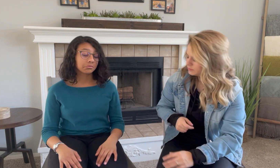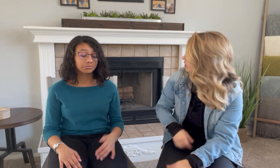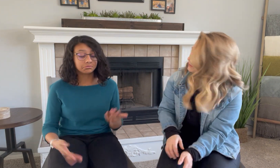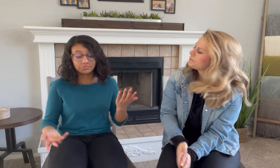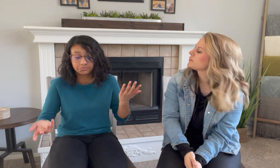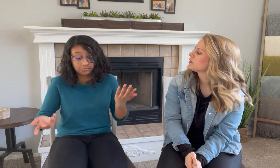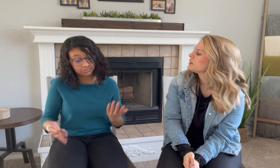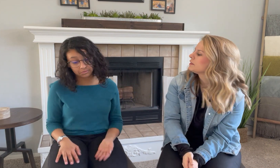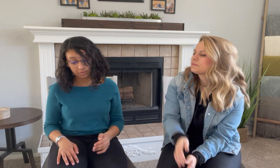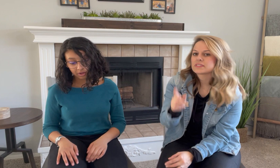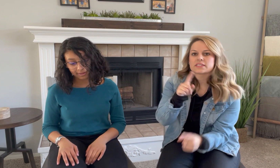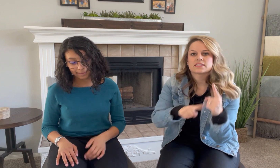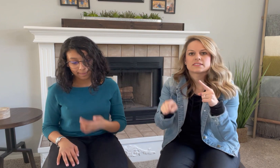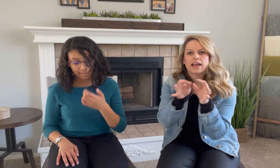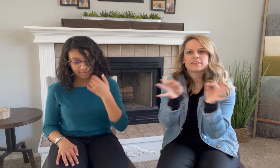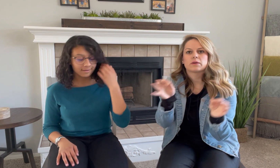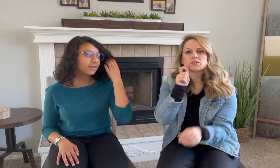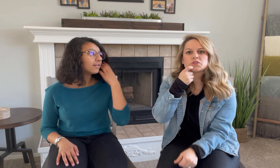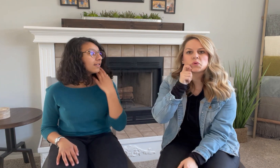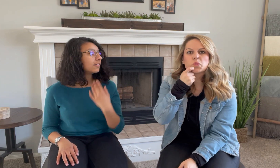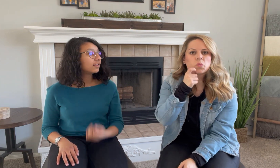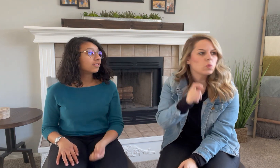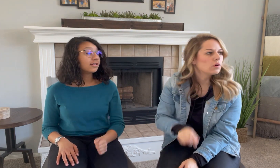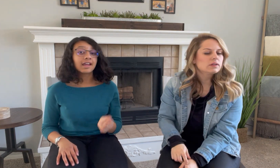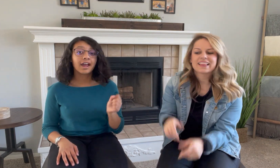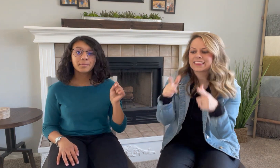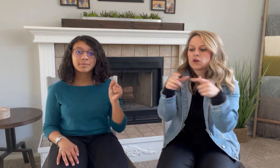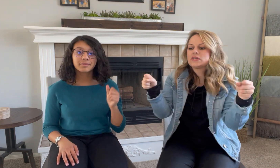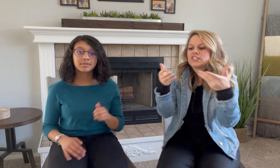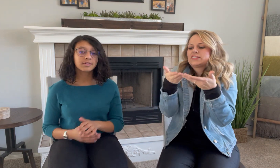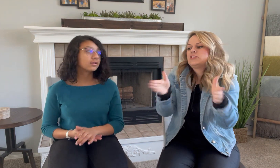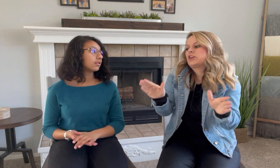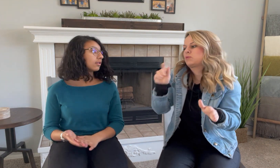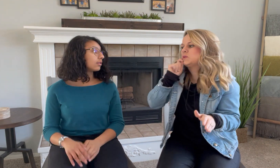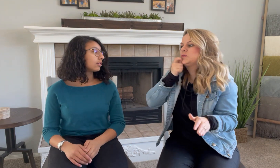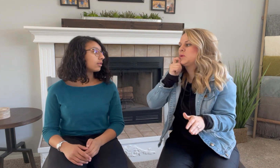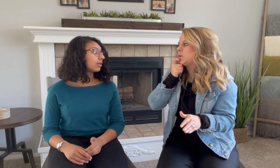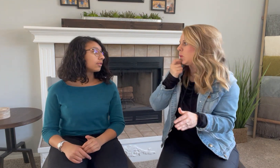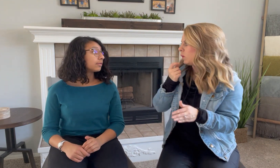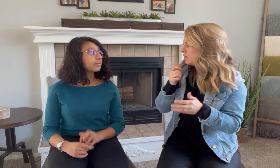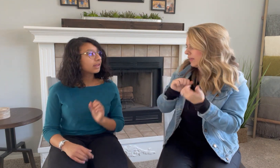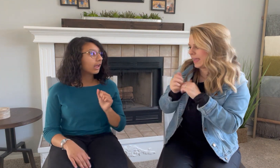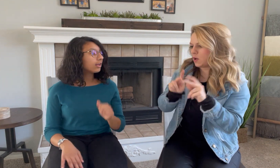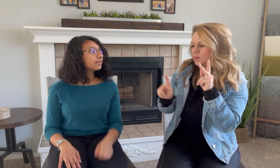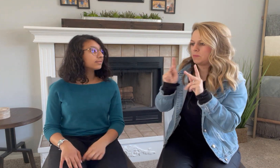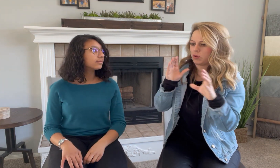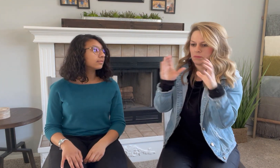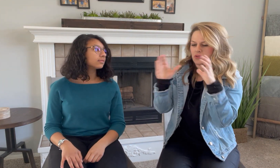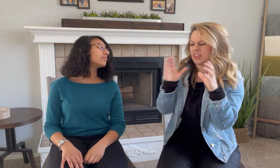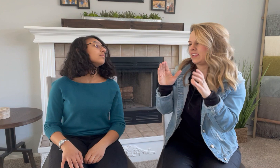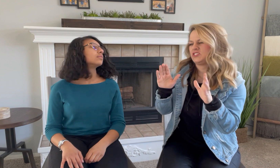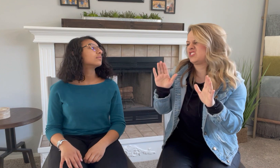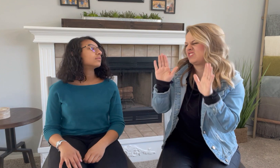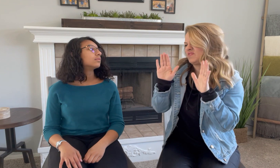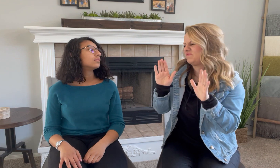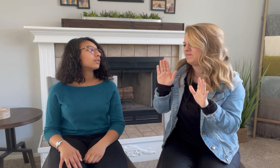Sorry. Sign language is so cool. Linguistics in general is so cool. Like how people communicate is just